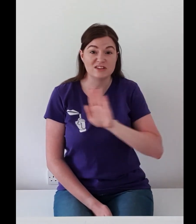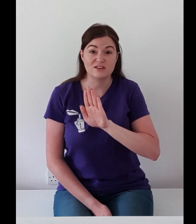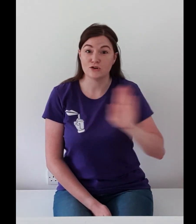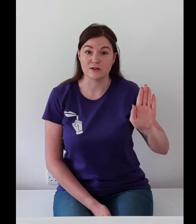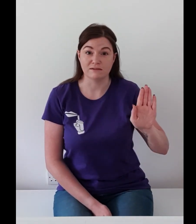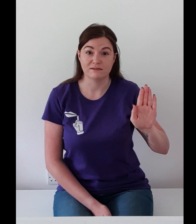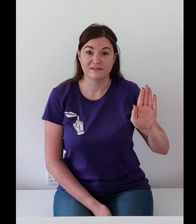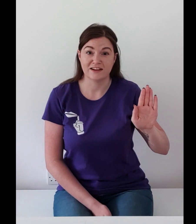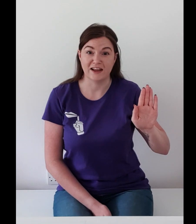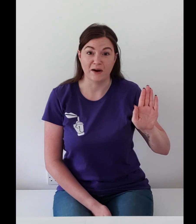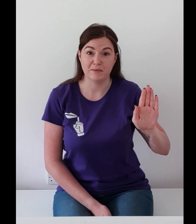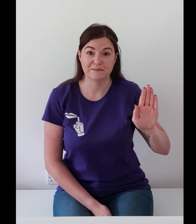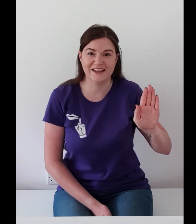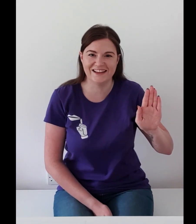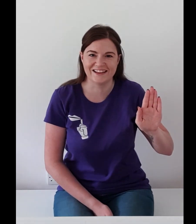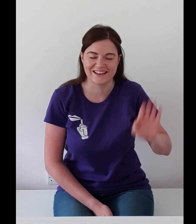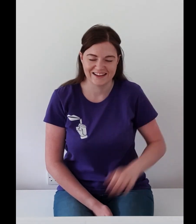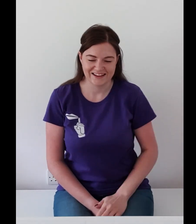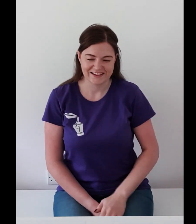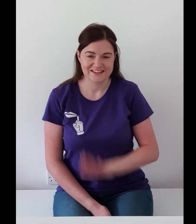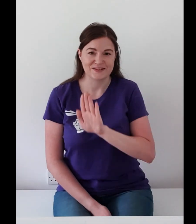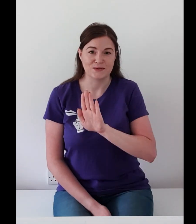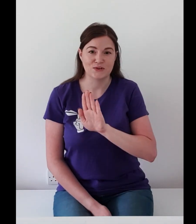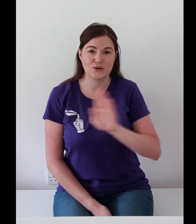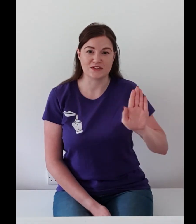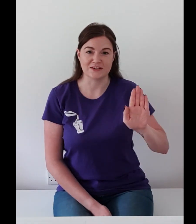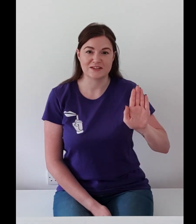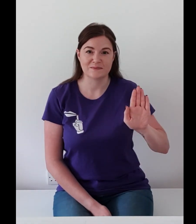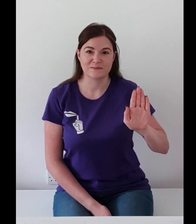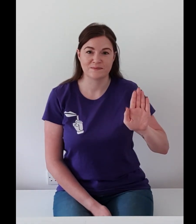just couldn't get up. So couldn't.